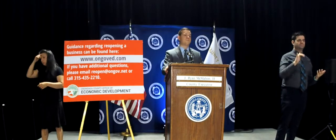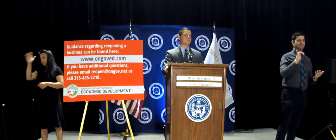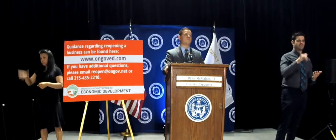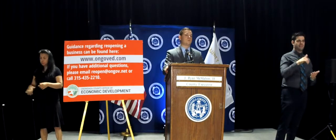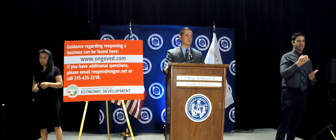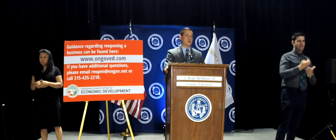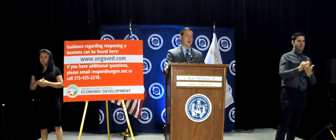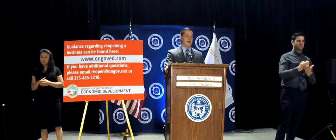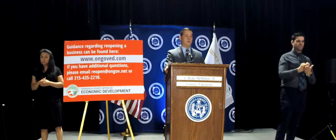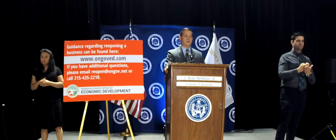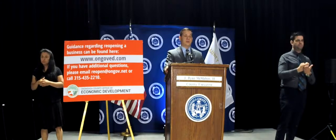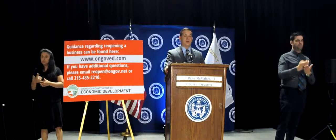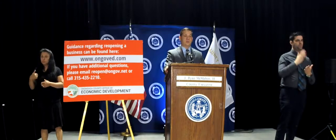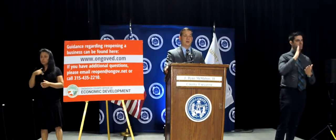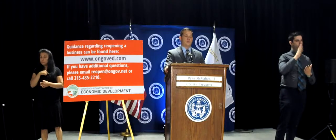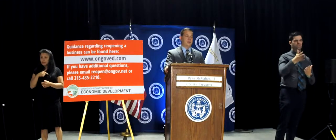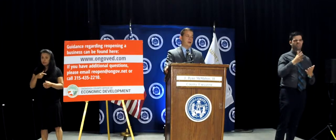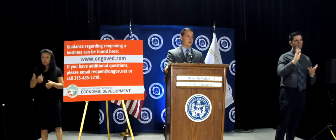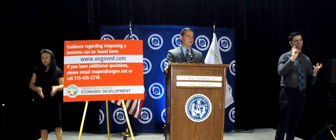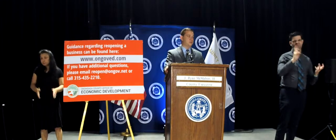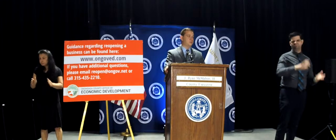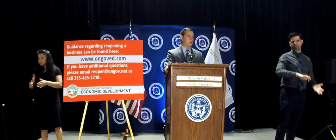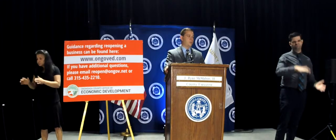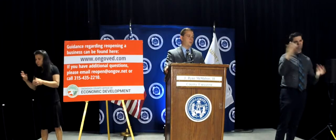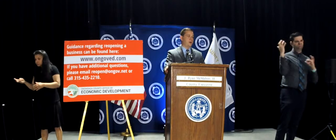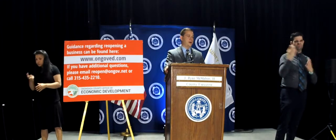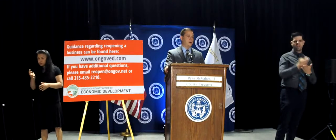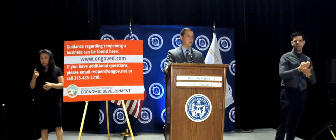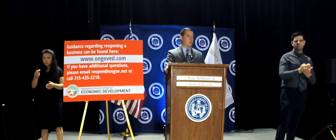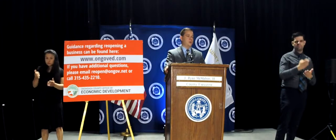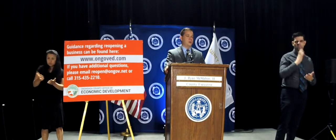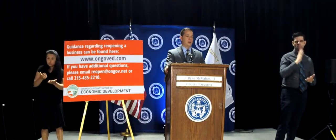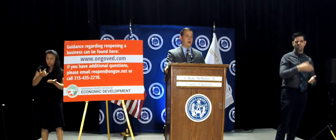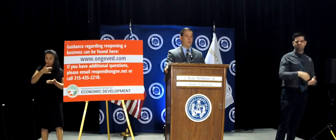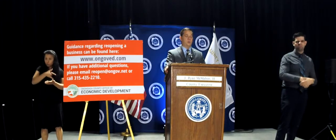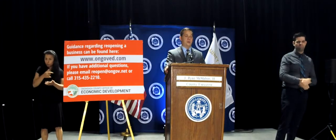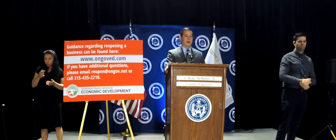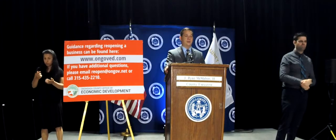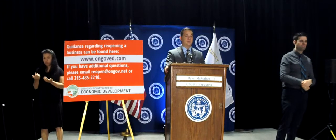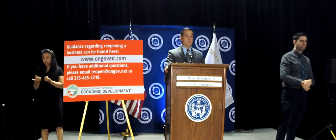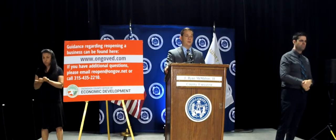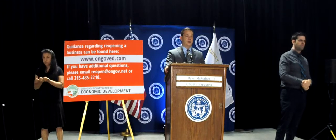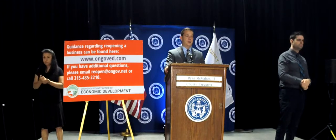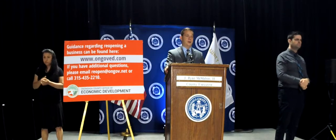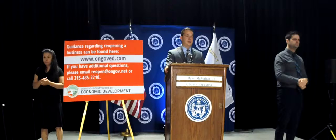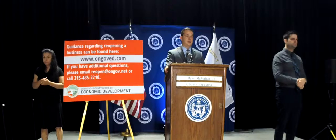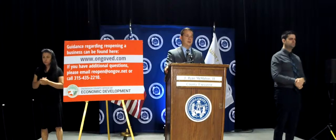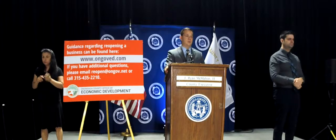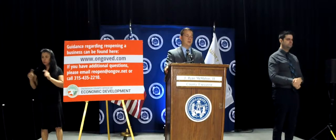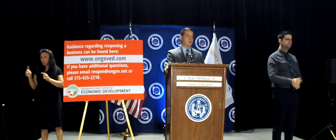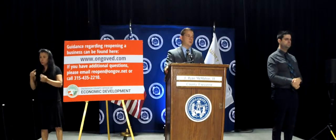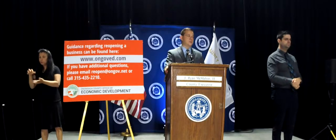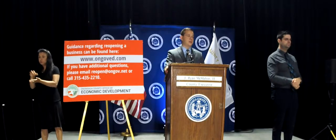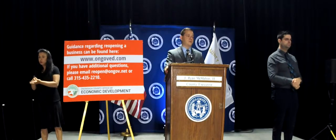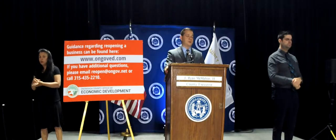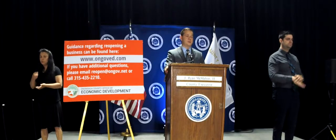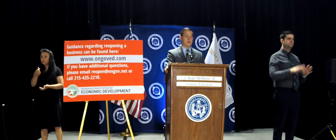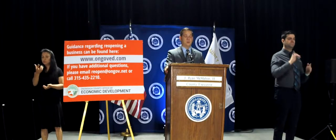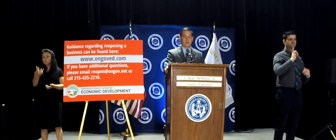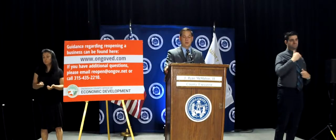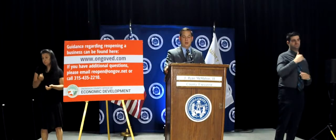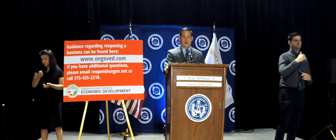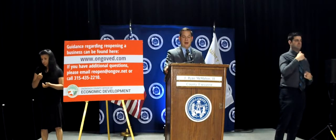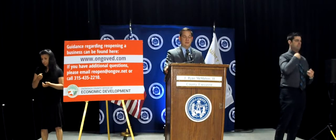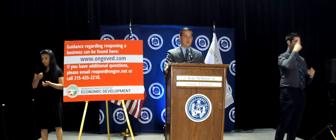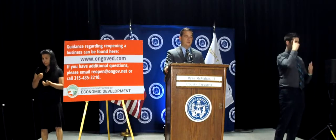that I will make the argument every day that should be open right now that aren't open yet, and we can do it safely.